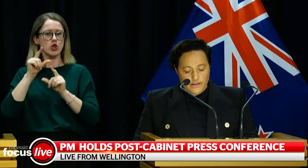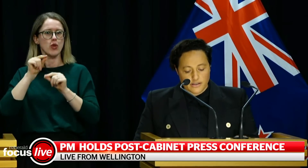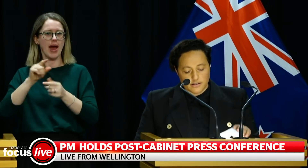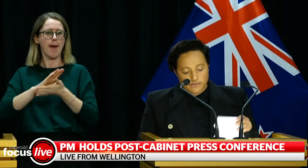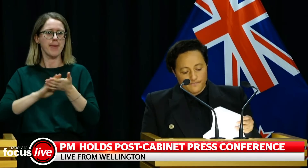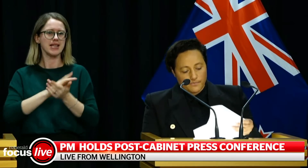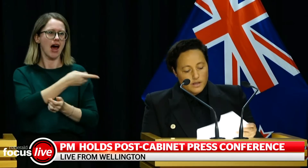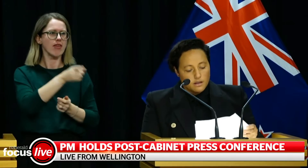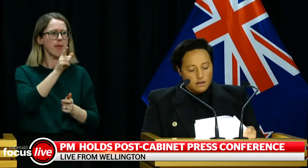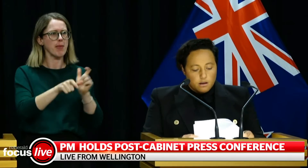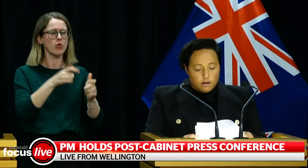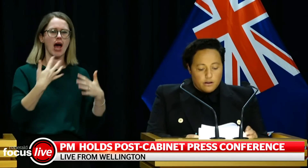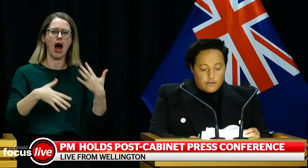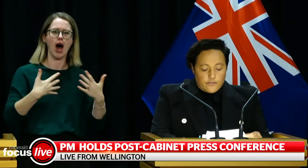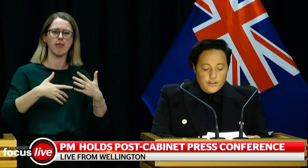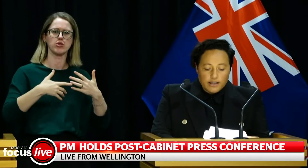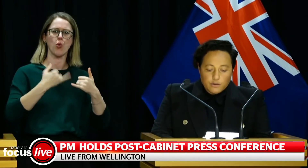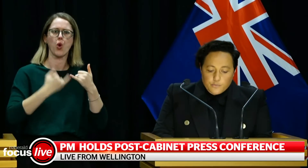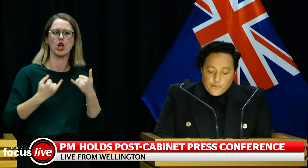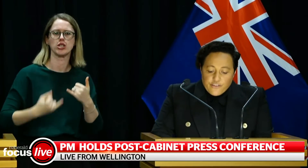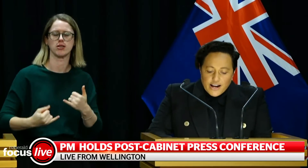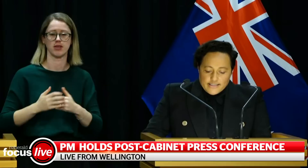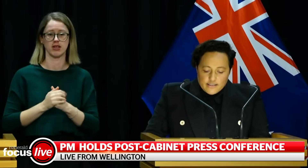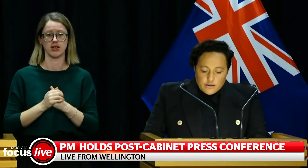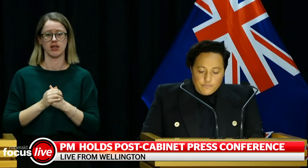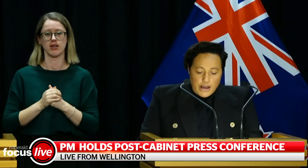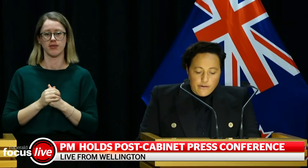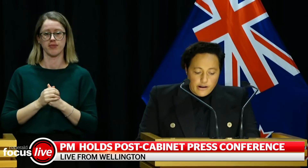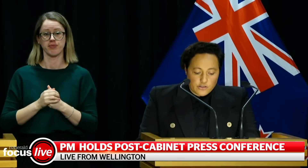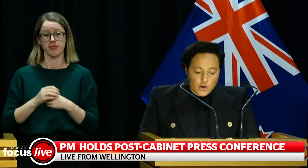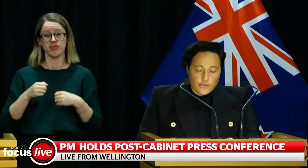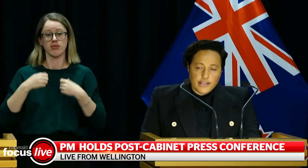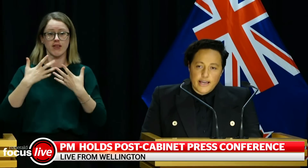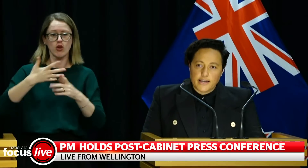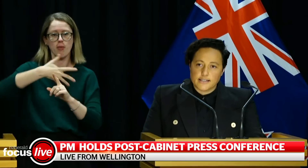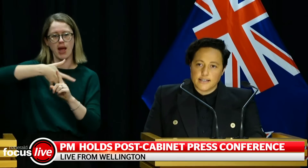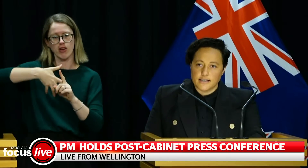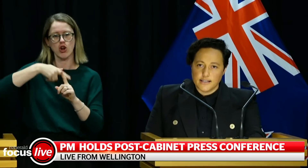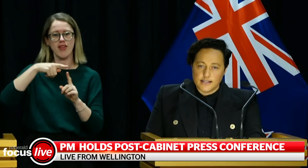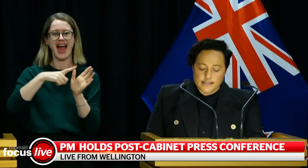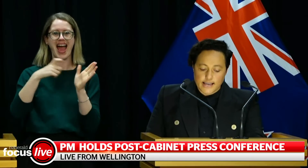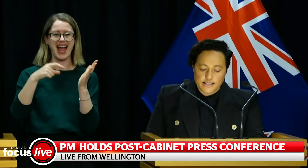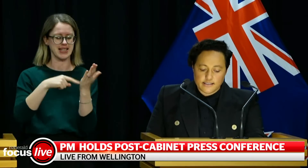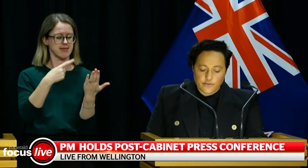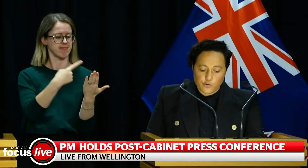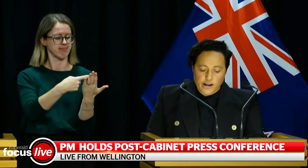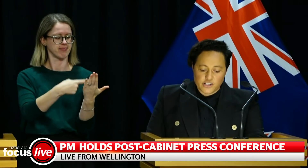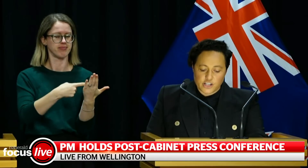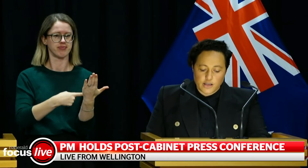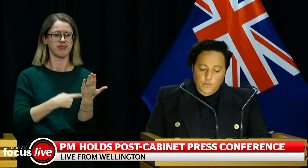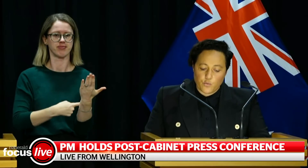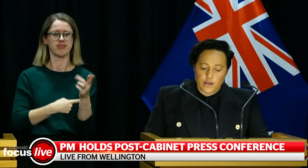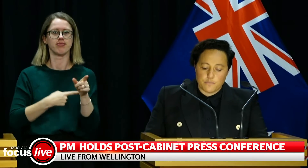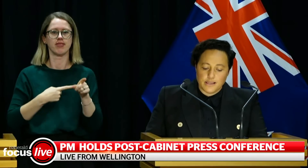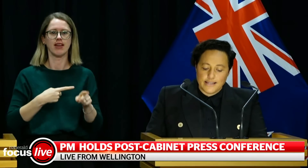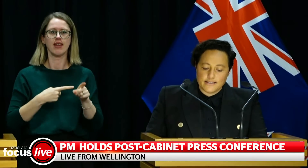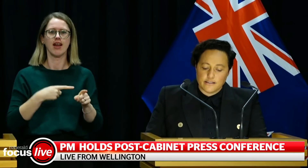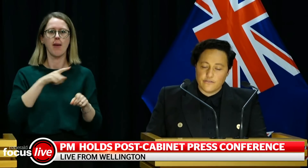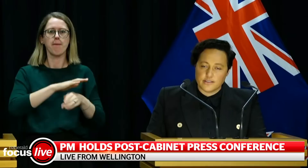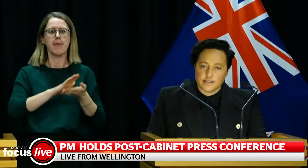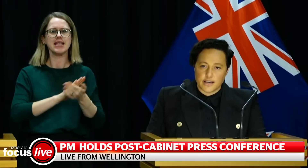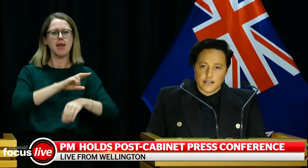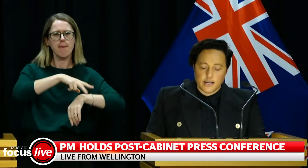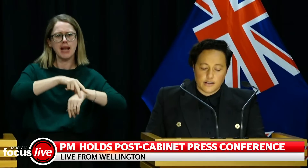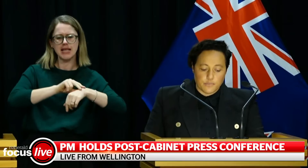misery of others. Firstly, I want to provide some background on the Act. It is a civil regime where